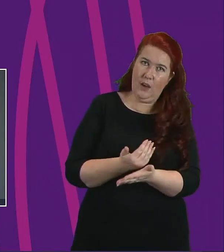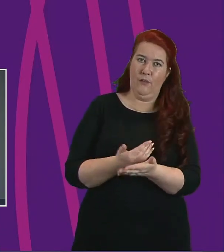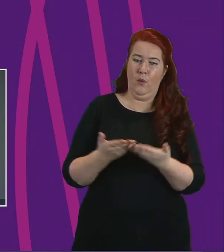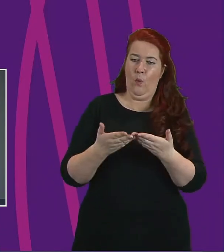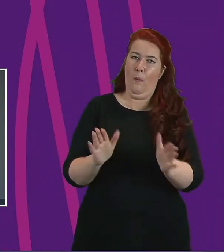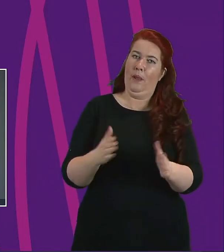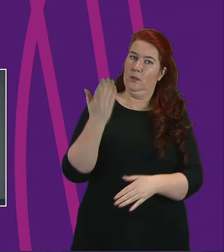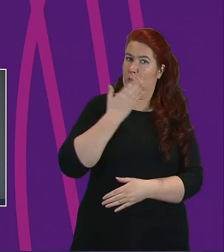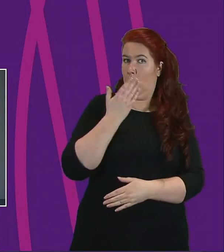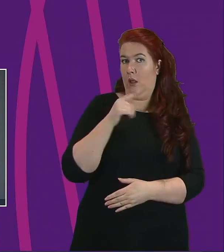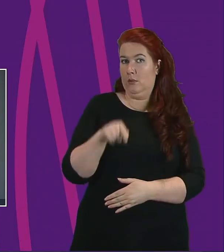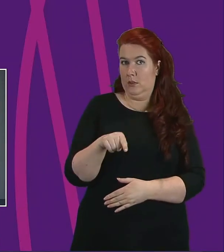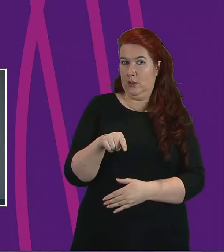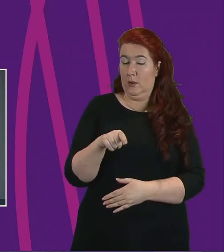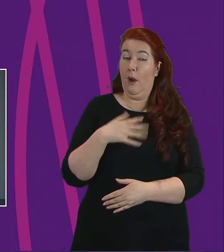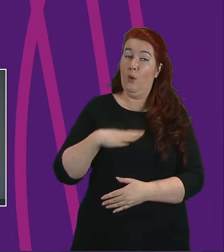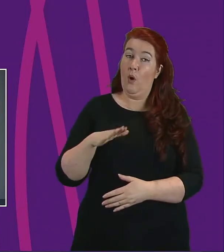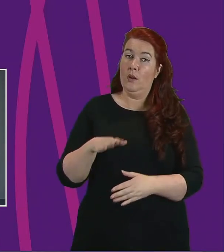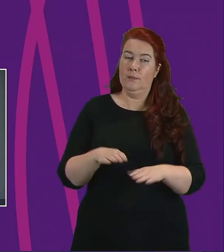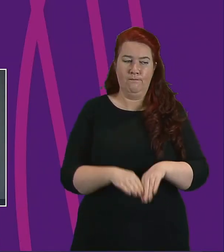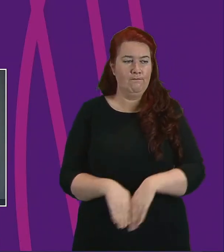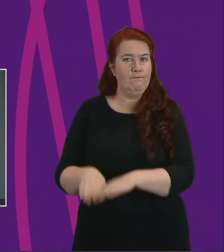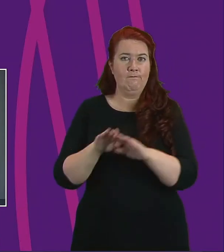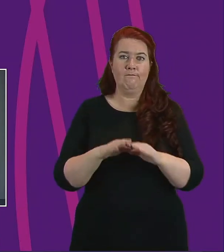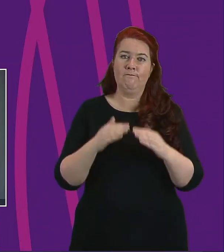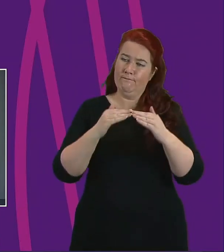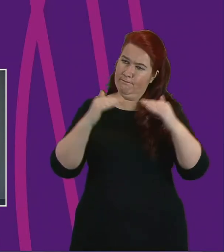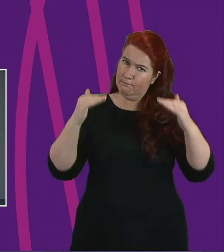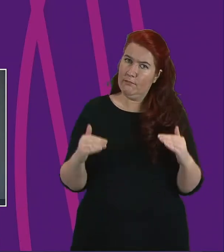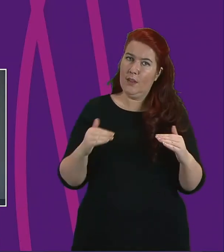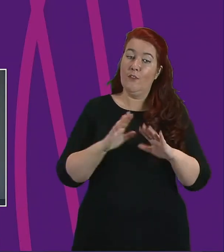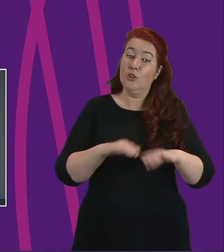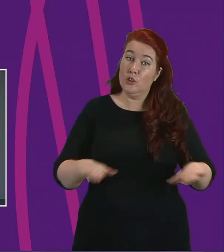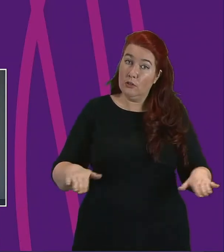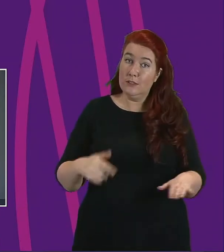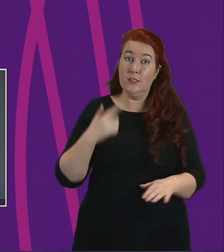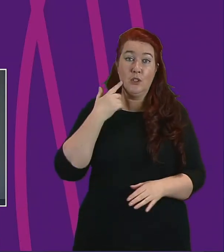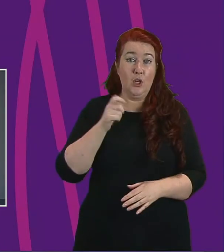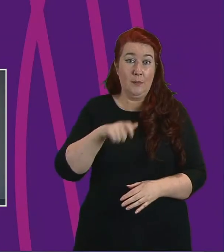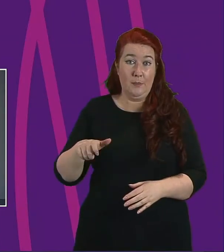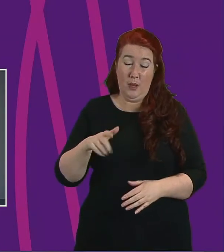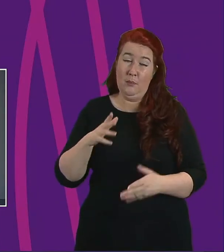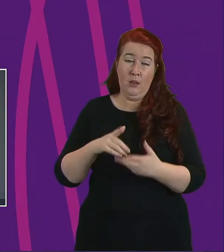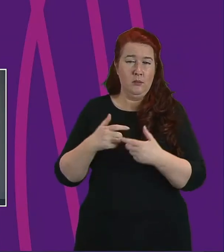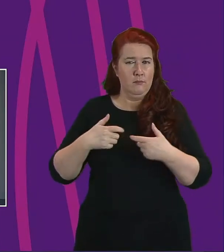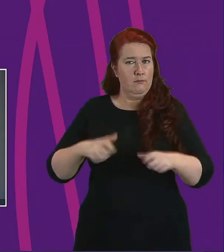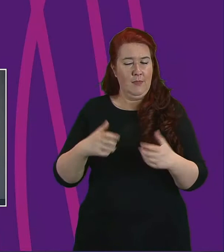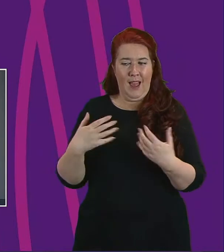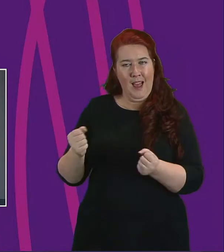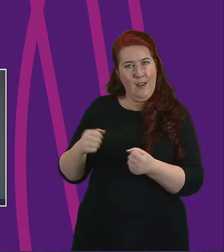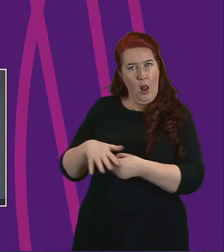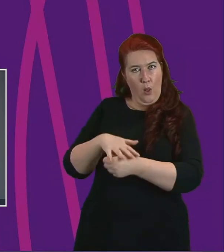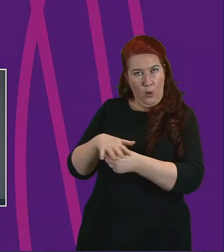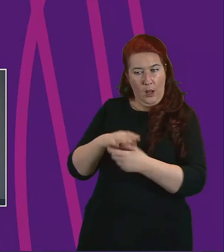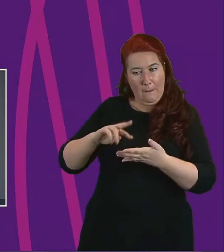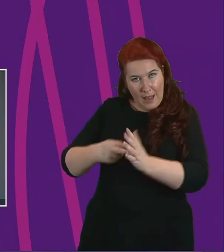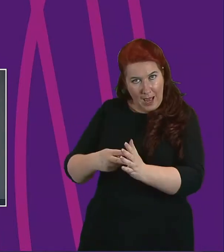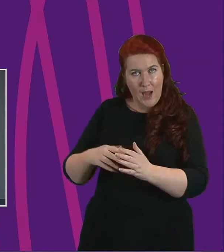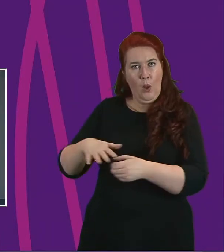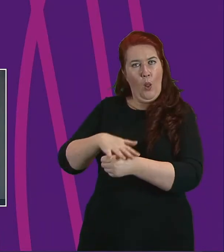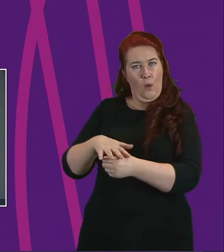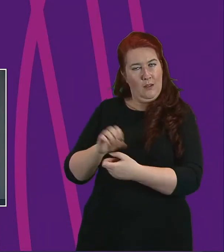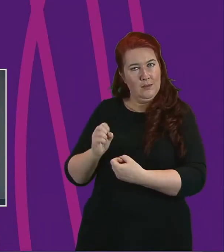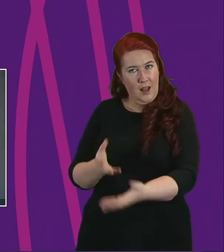consistency and equity in a national approach for children and young people that is underpinned by local planning and delivery.